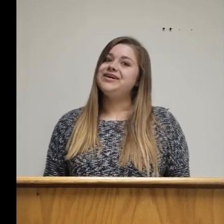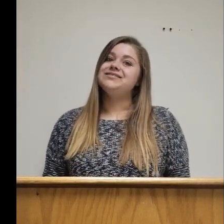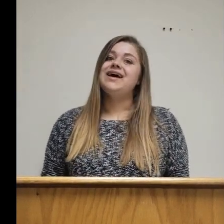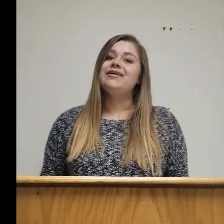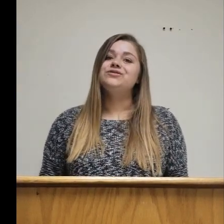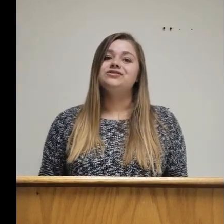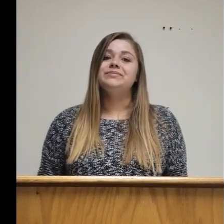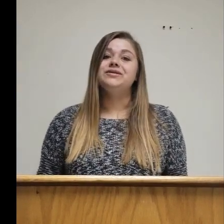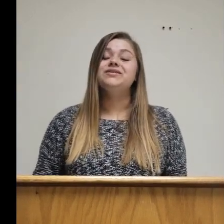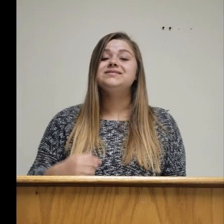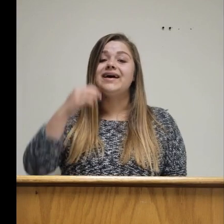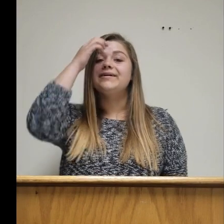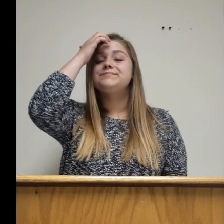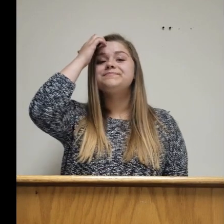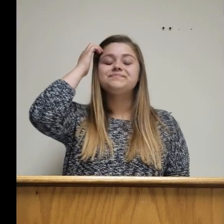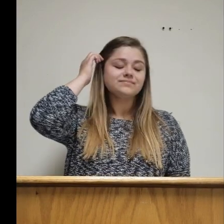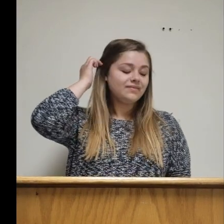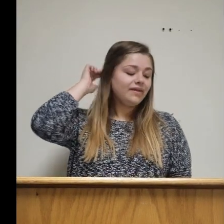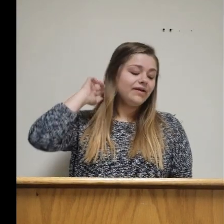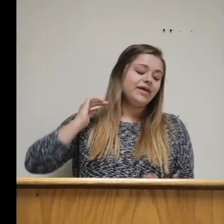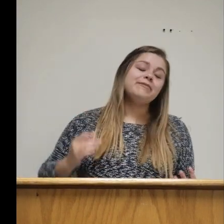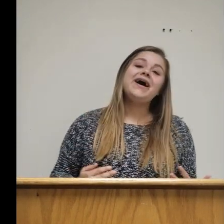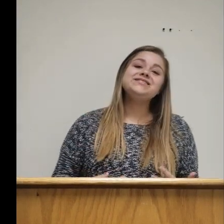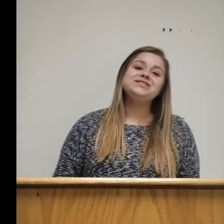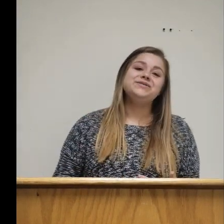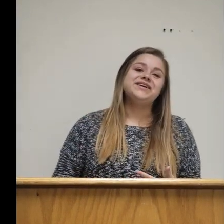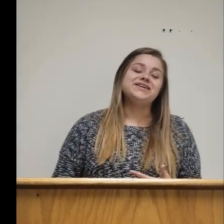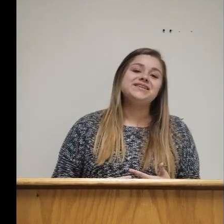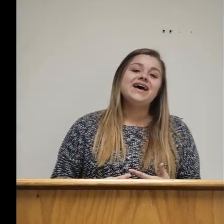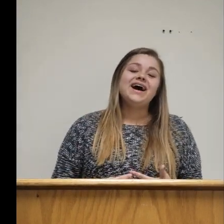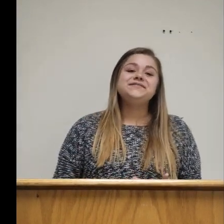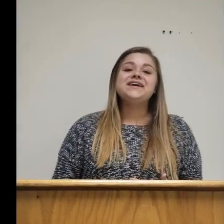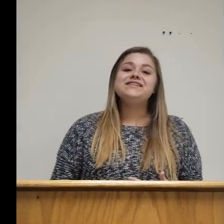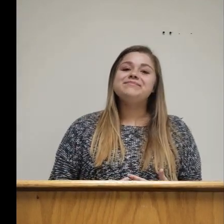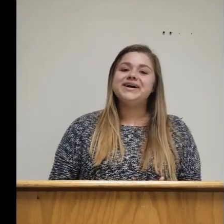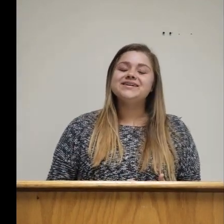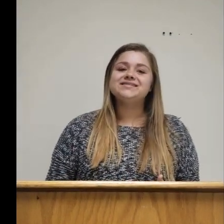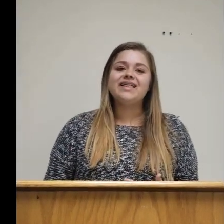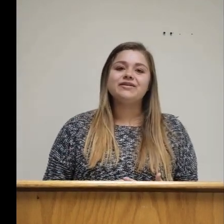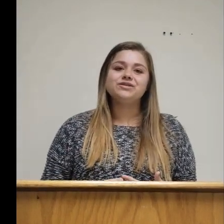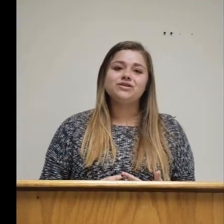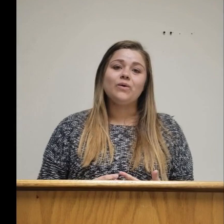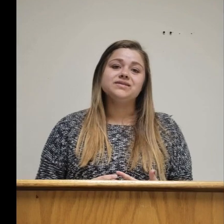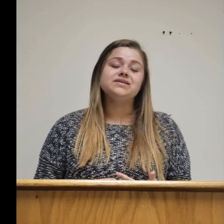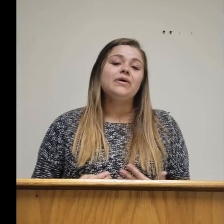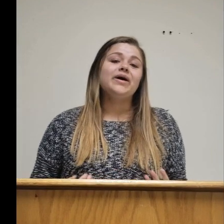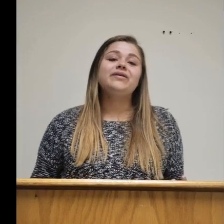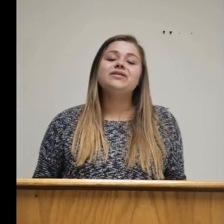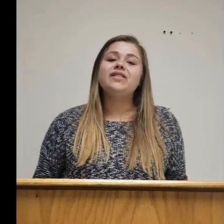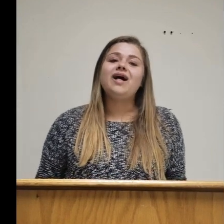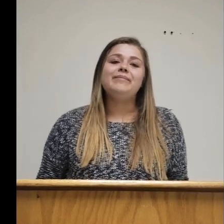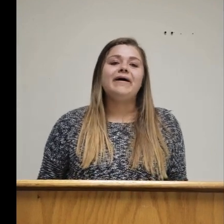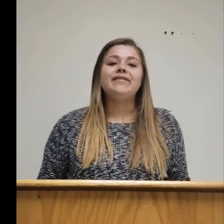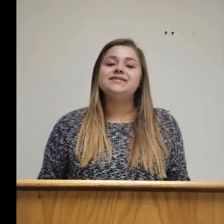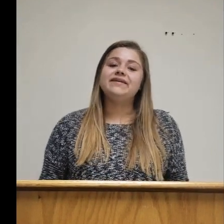good American Sign Language interpreter looks like. The past 2 years, I've taken an American Sign Language course where I learned